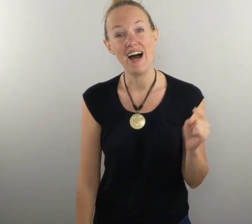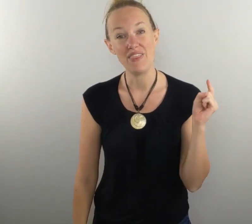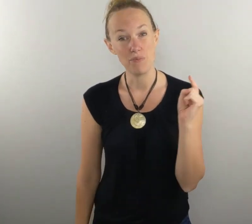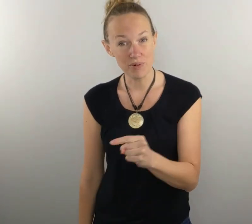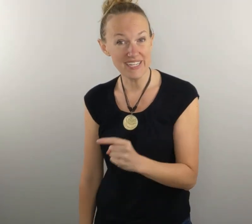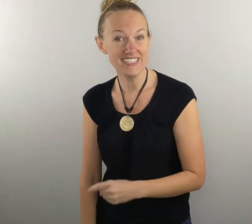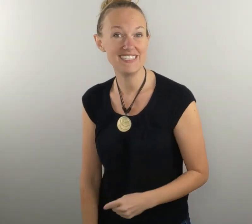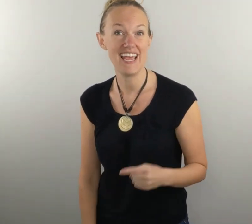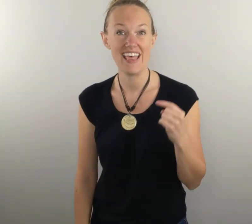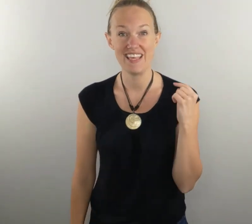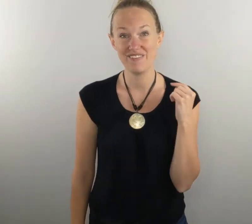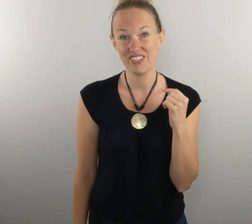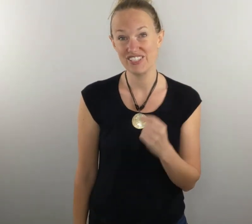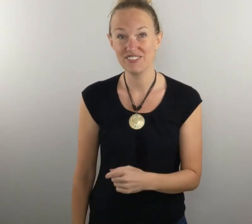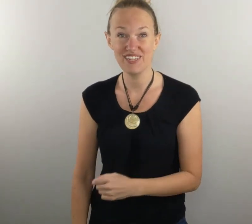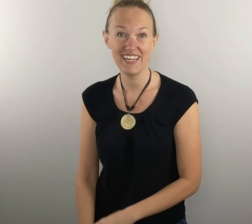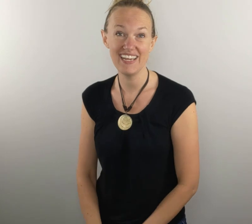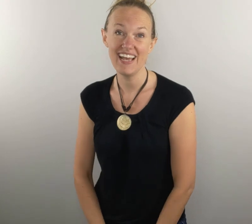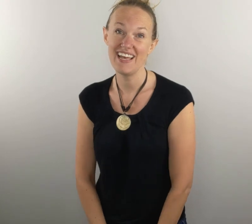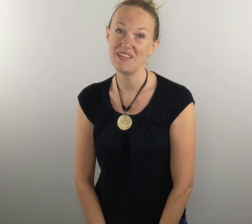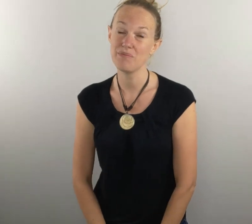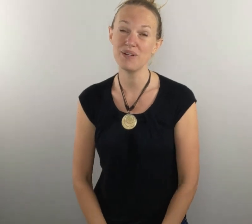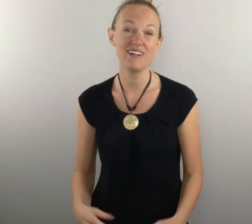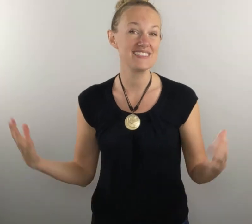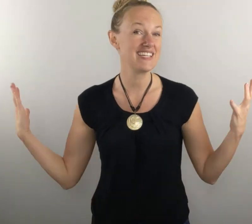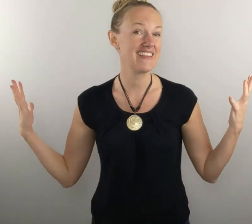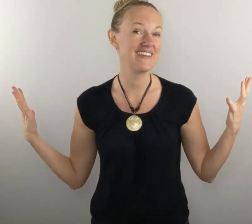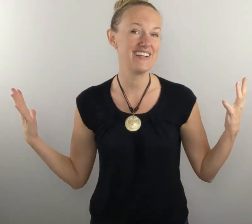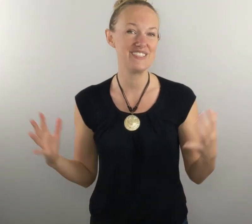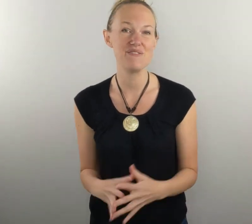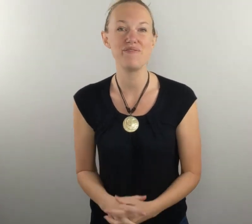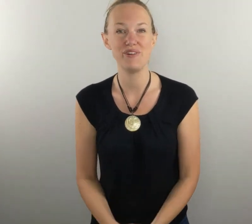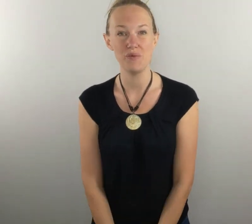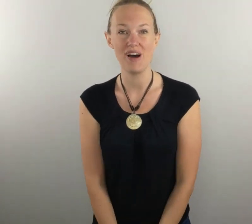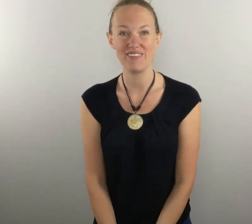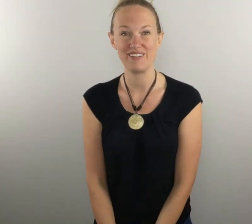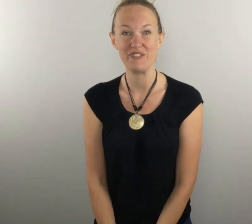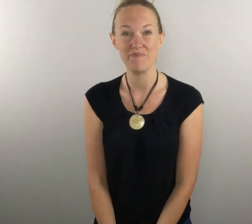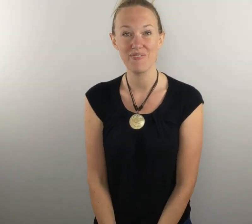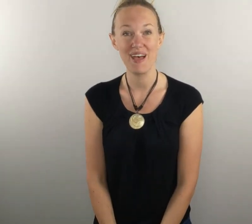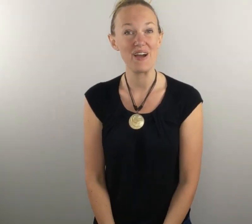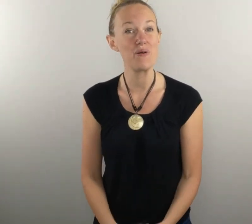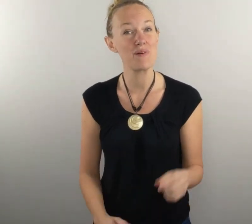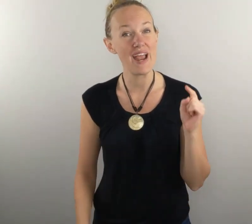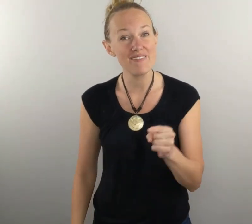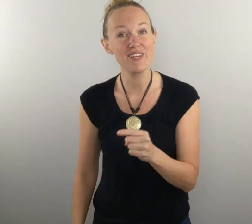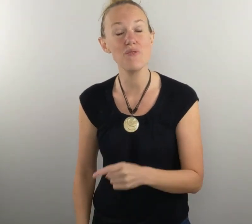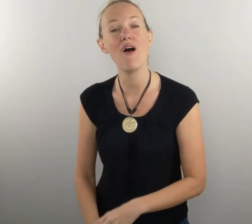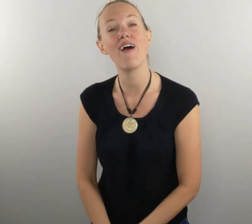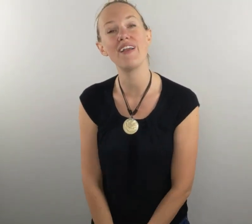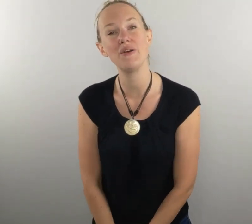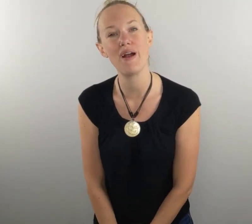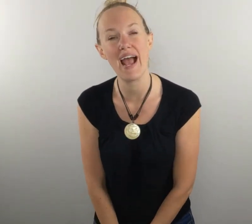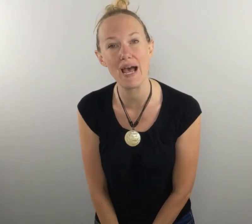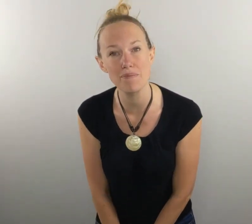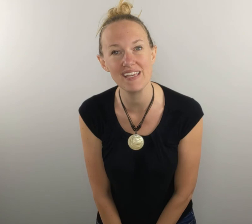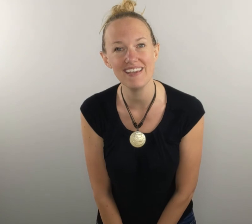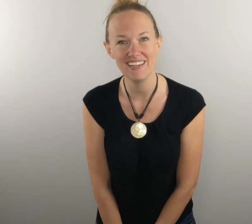the bridge and then verse 3, and then put it all together and do a full walkthrough. I hope wherever you are happy and you